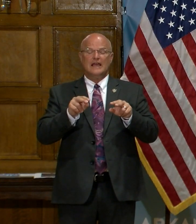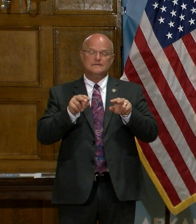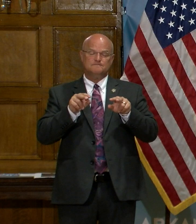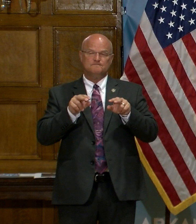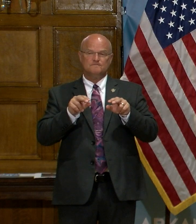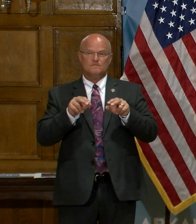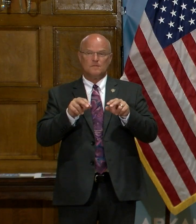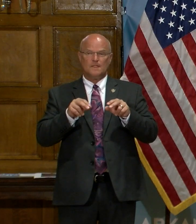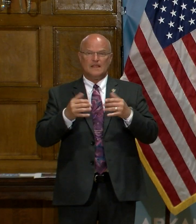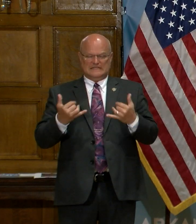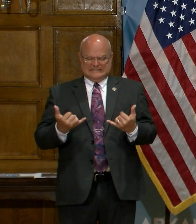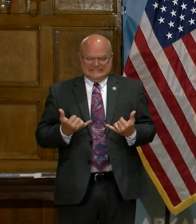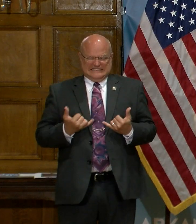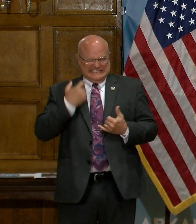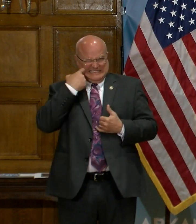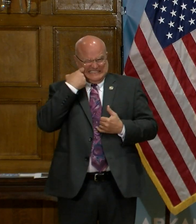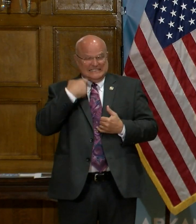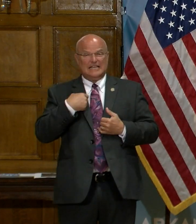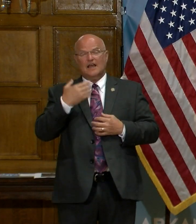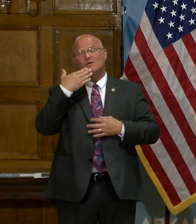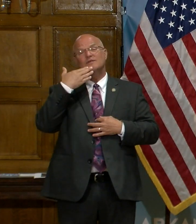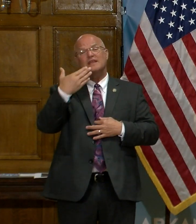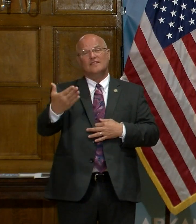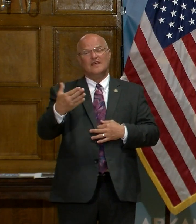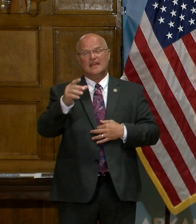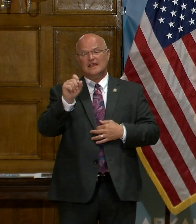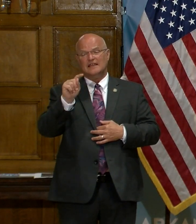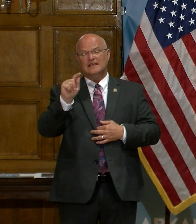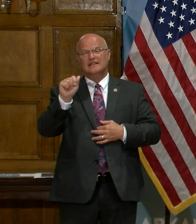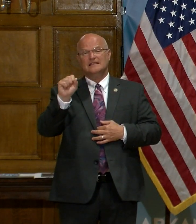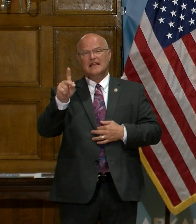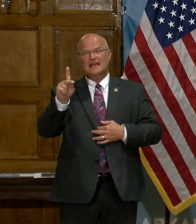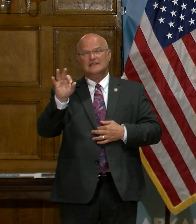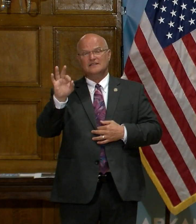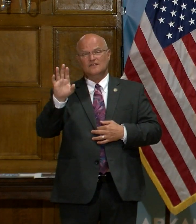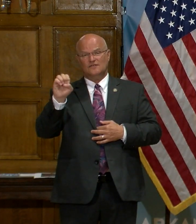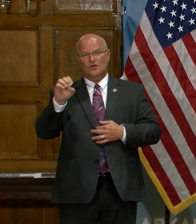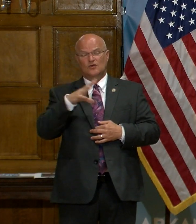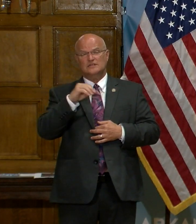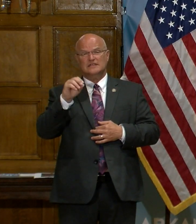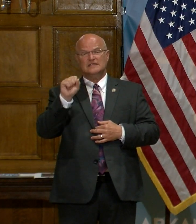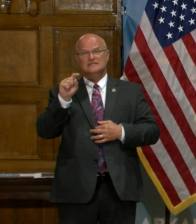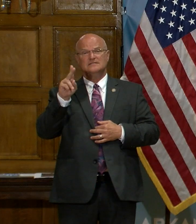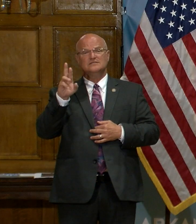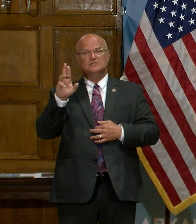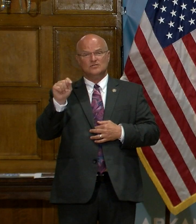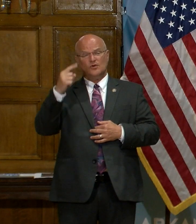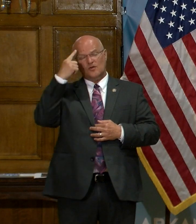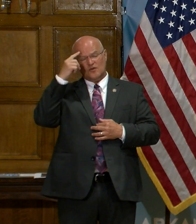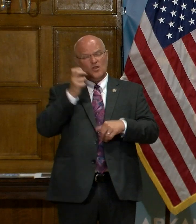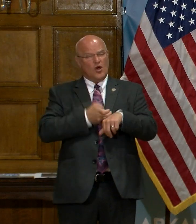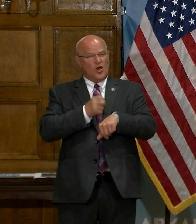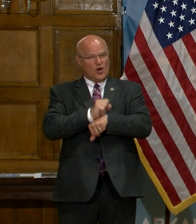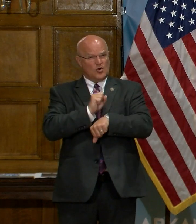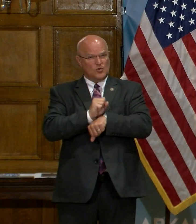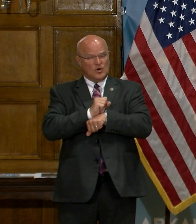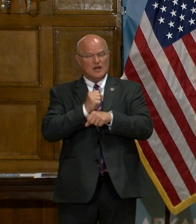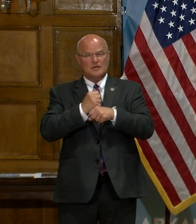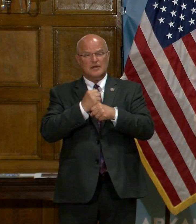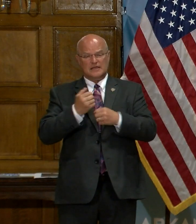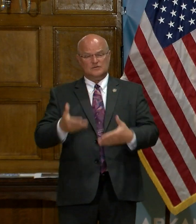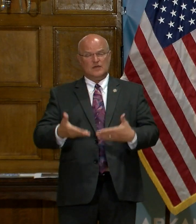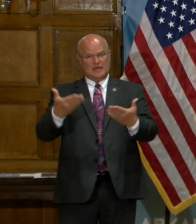a look at it preliminarily. And I want to thank the task force and Stuart for hard work in making